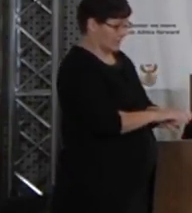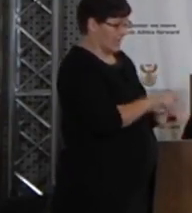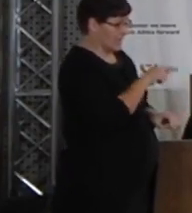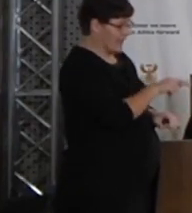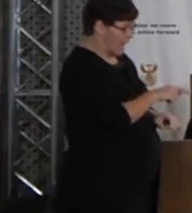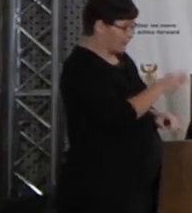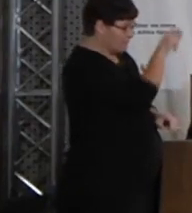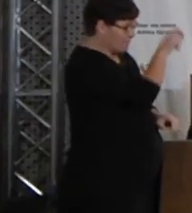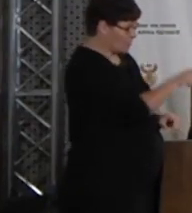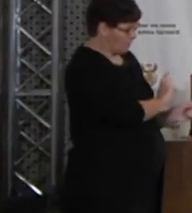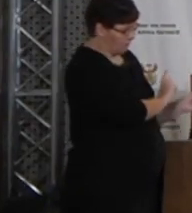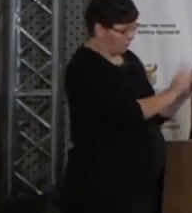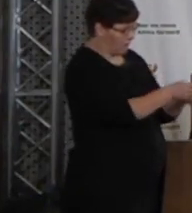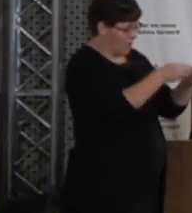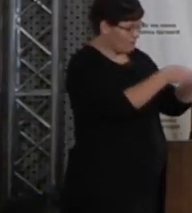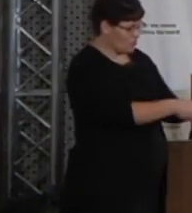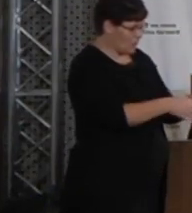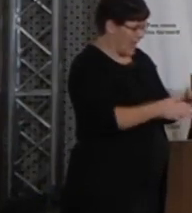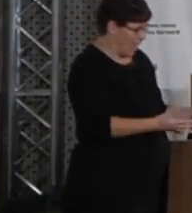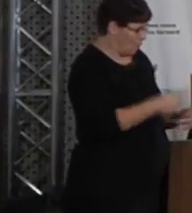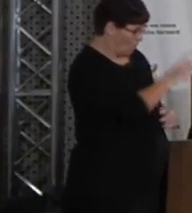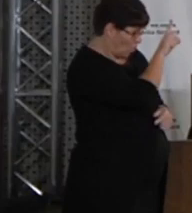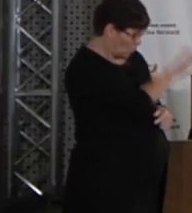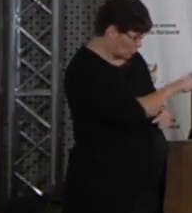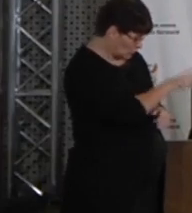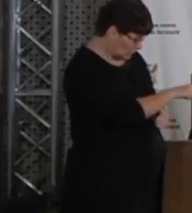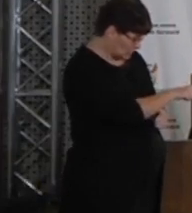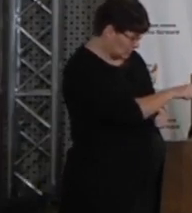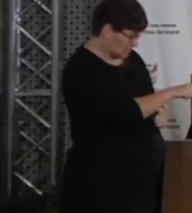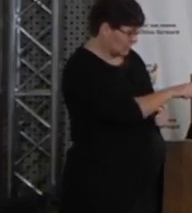person be able to get to the funeral? That is your question, because